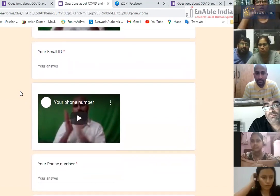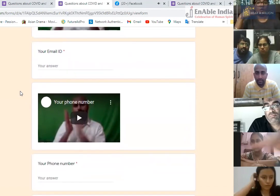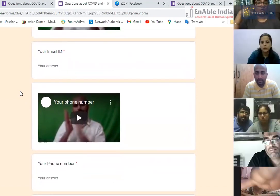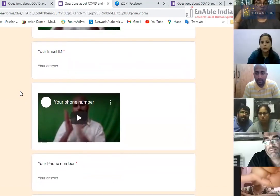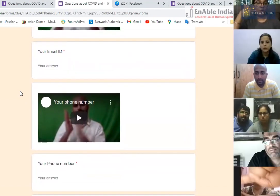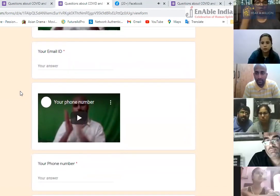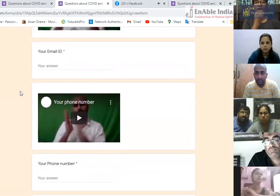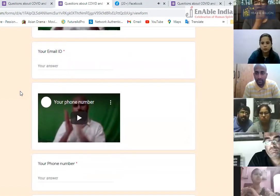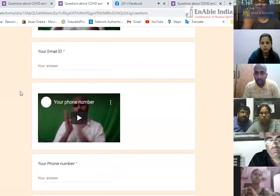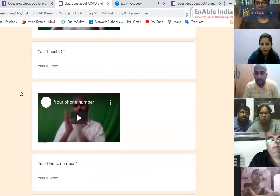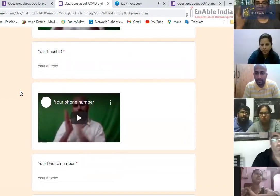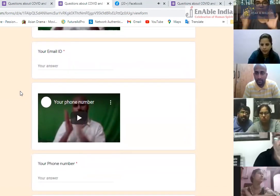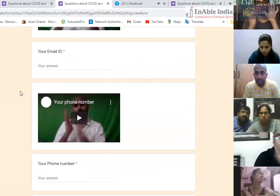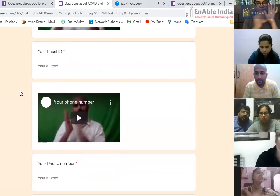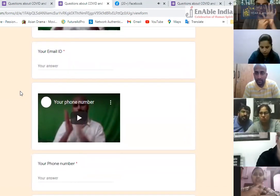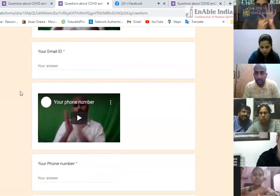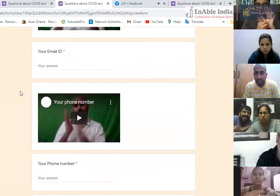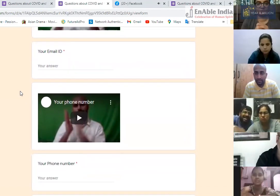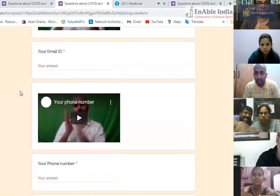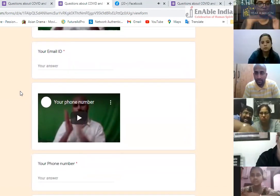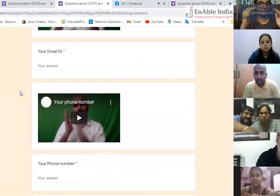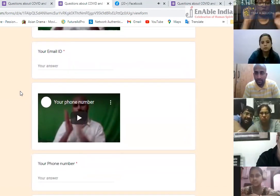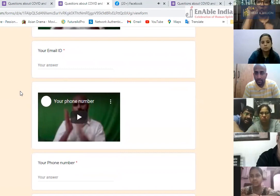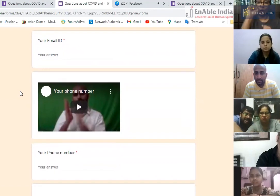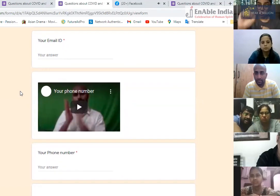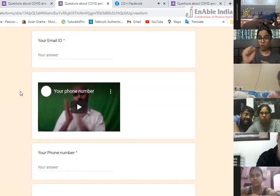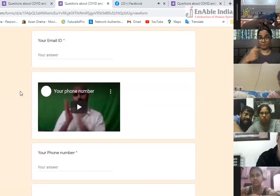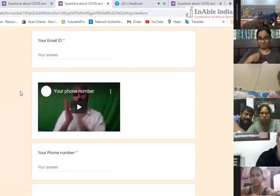and in the next one, your mobile number.